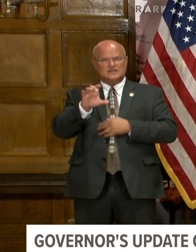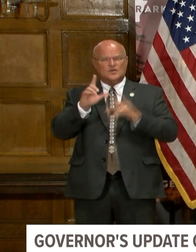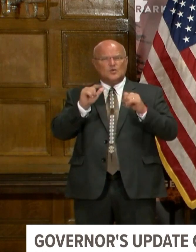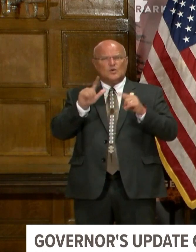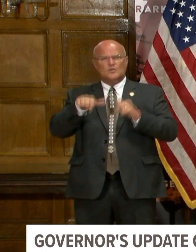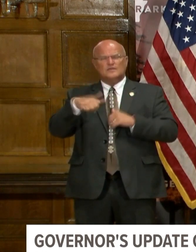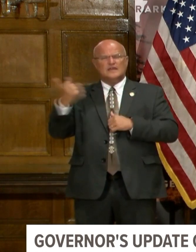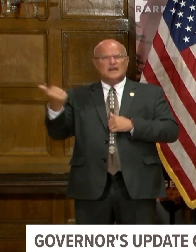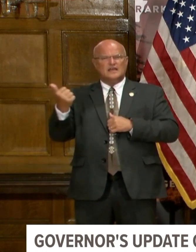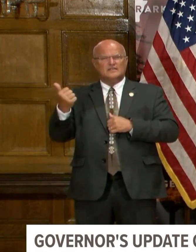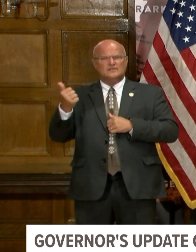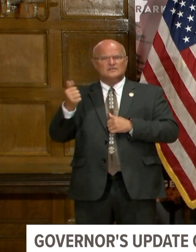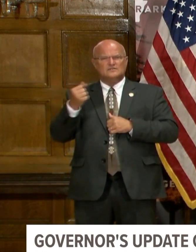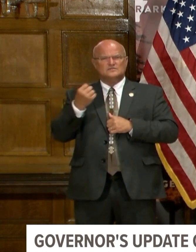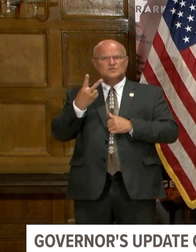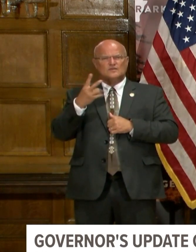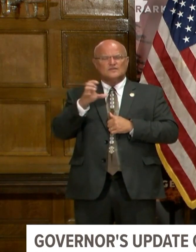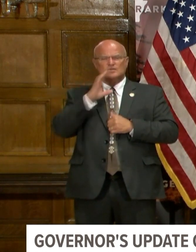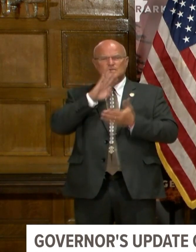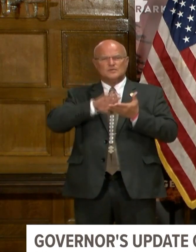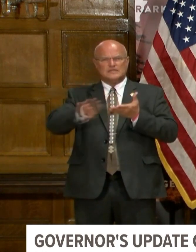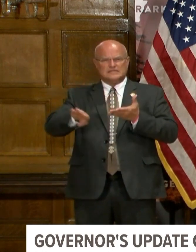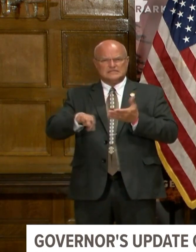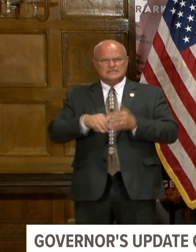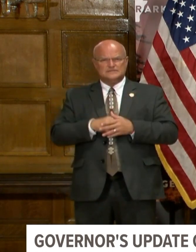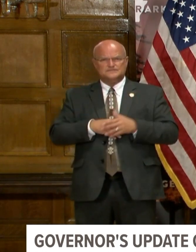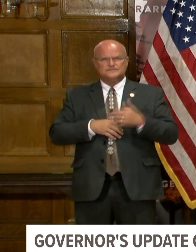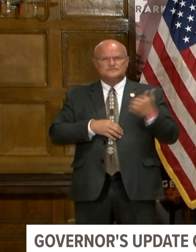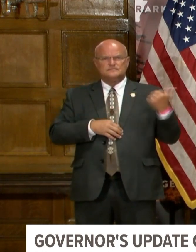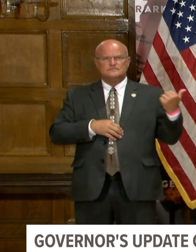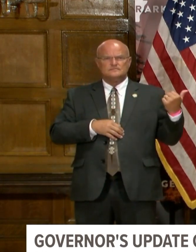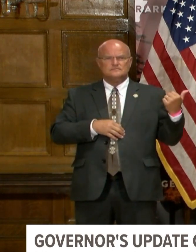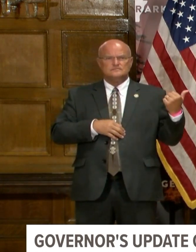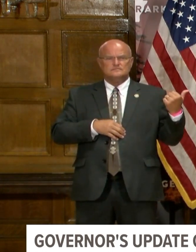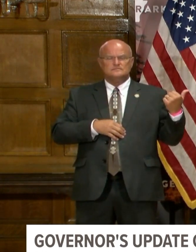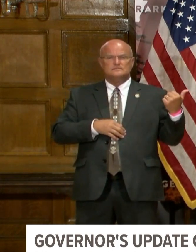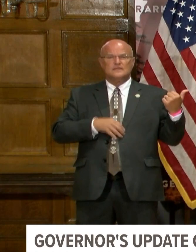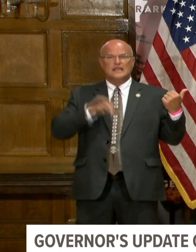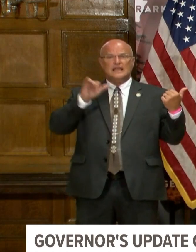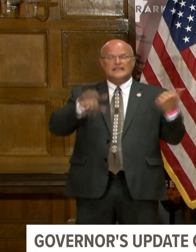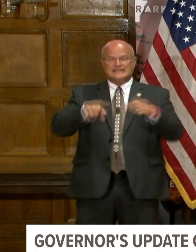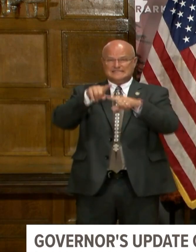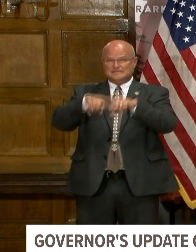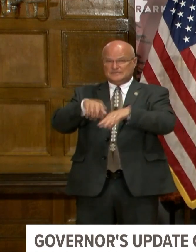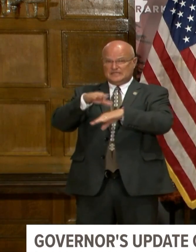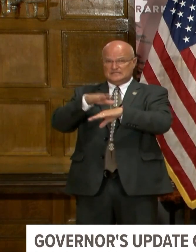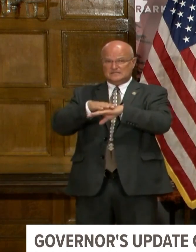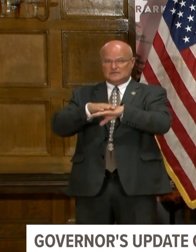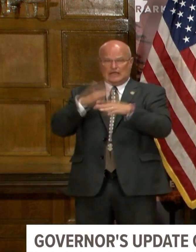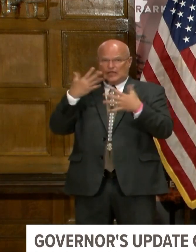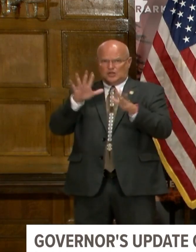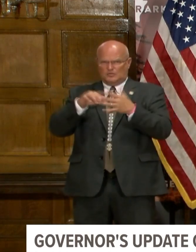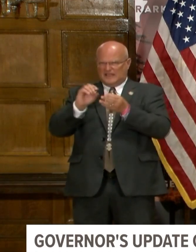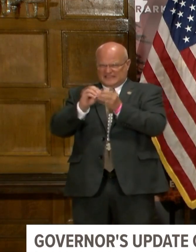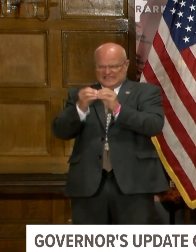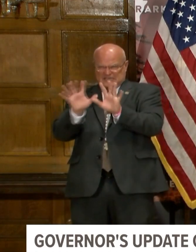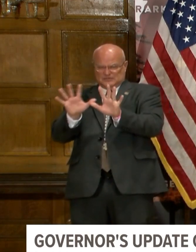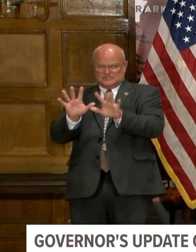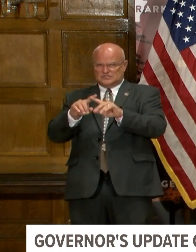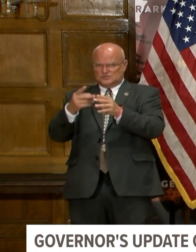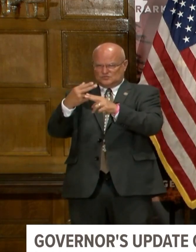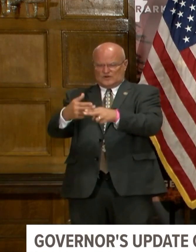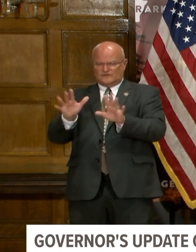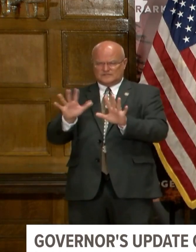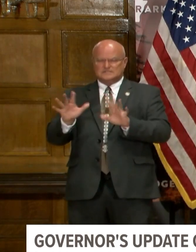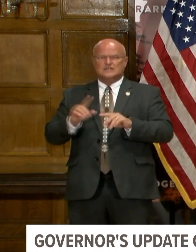will the other 1,200 be released? That's up to the, I don't know about the numbers there that